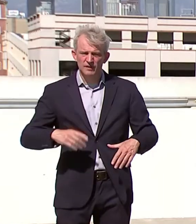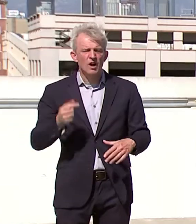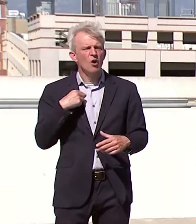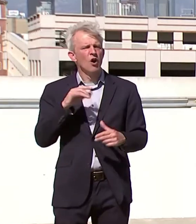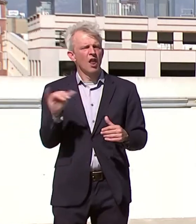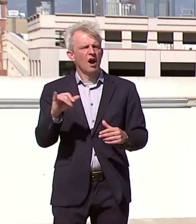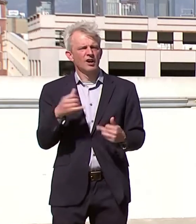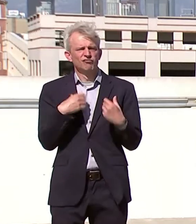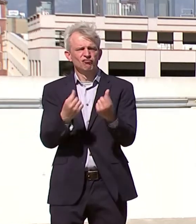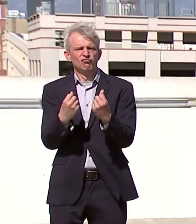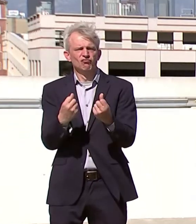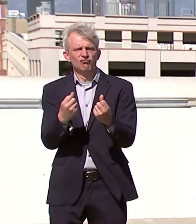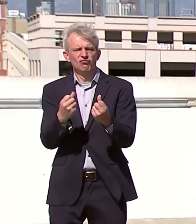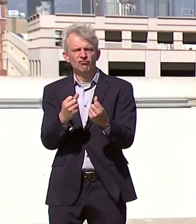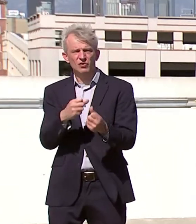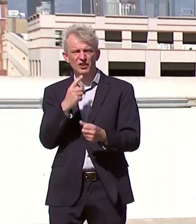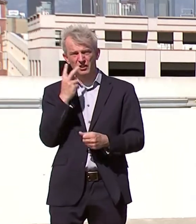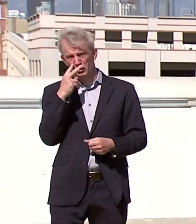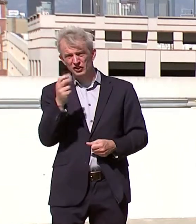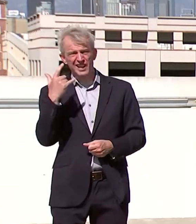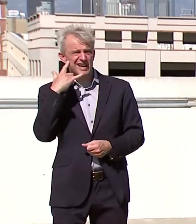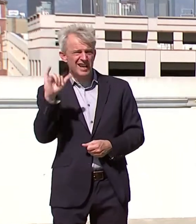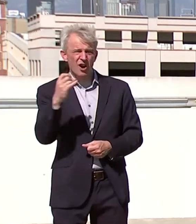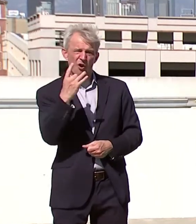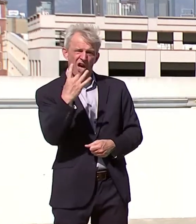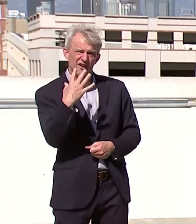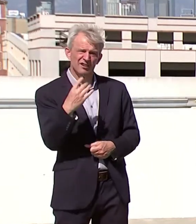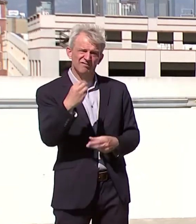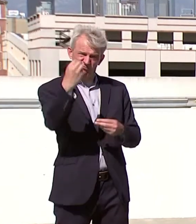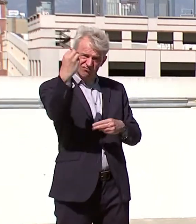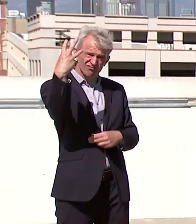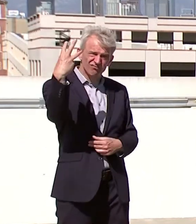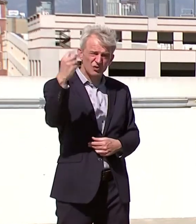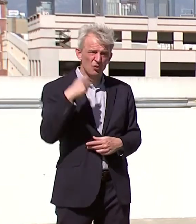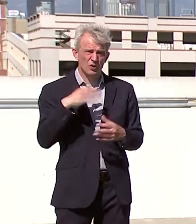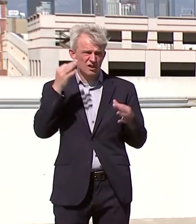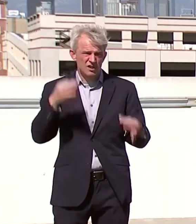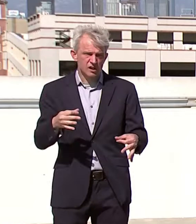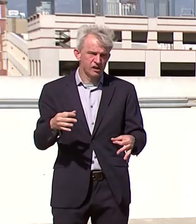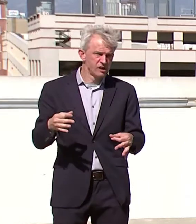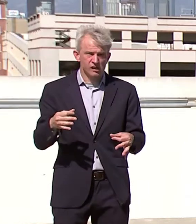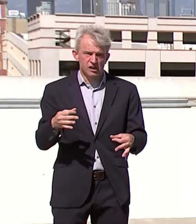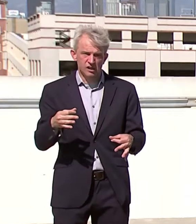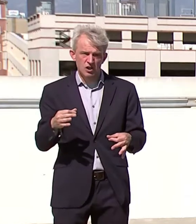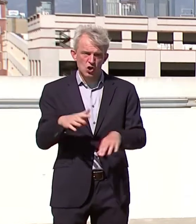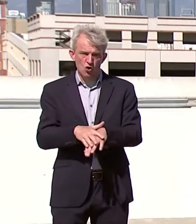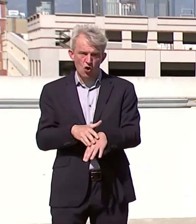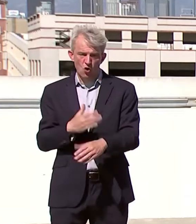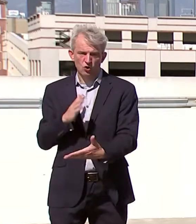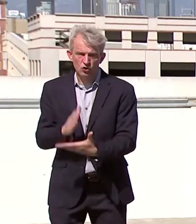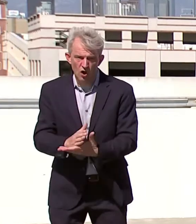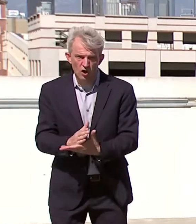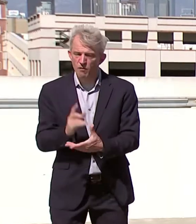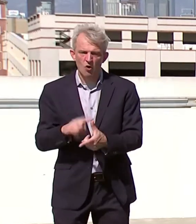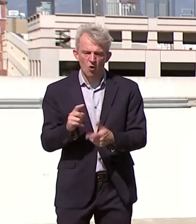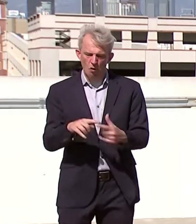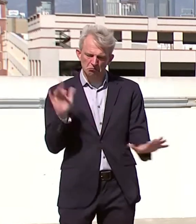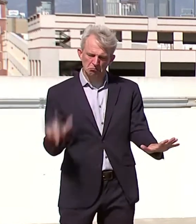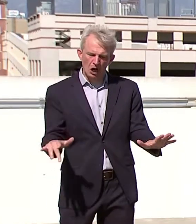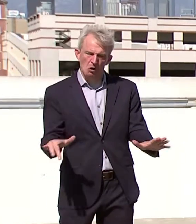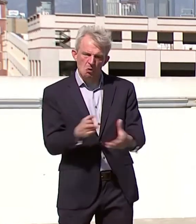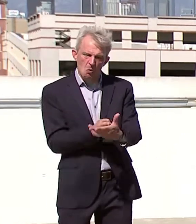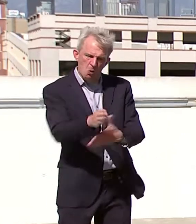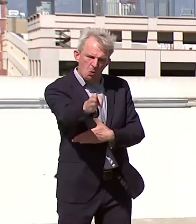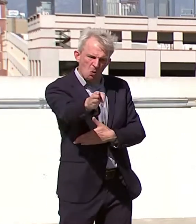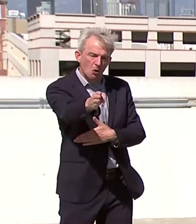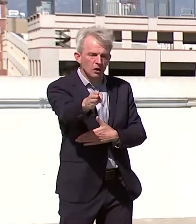light. We can decide to continue to slow down and to stop this, or we can hit the accelerator and see COVID continue to